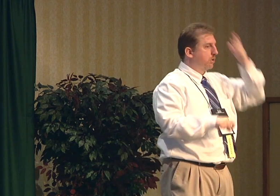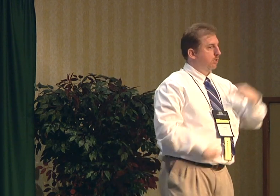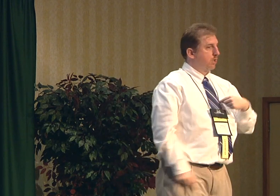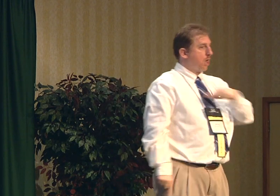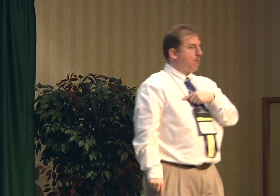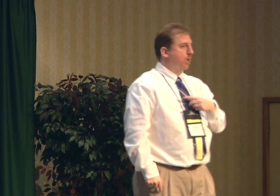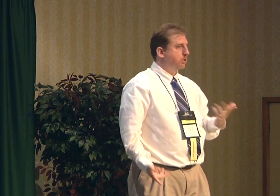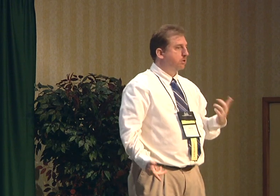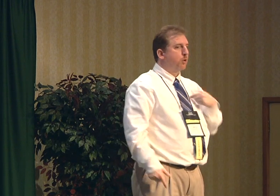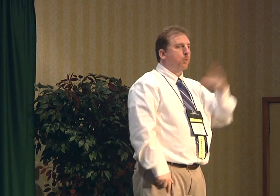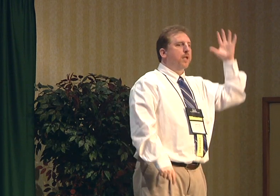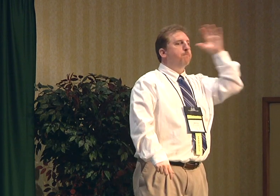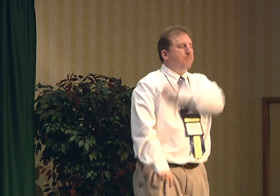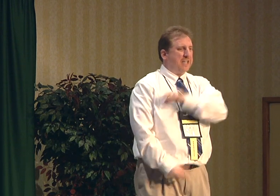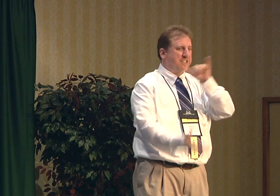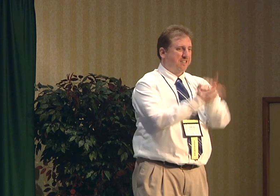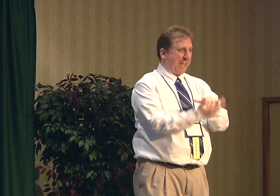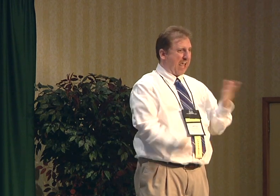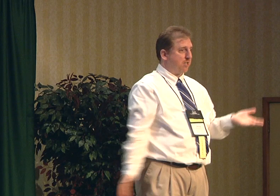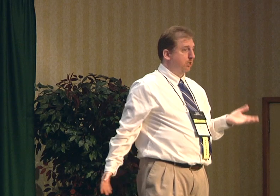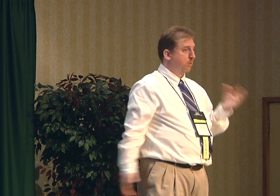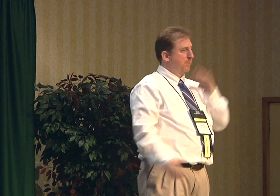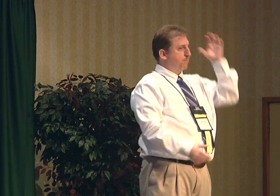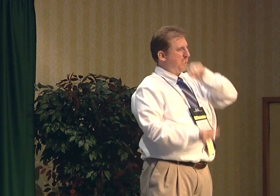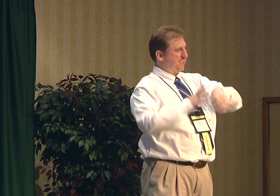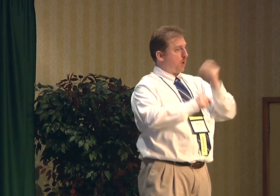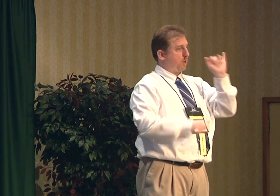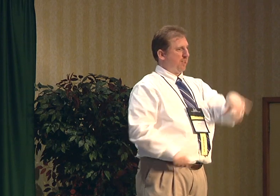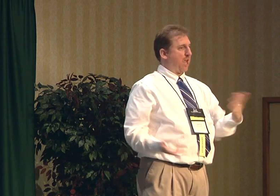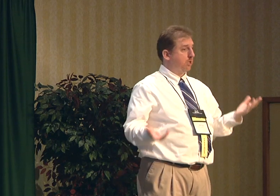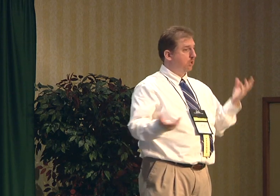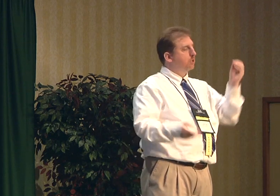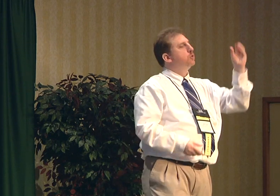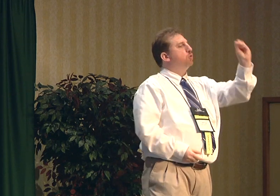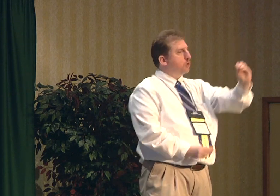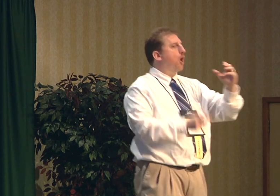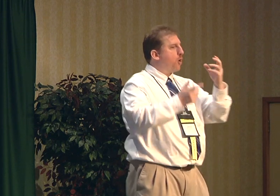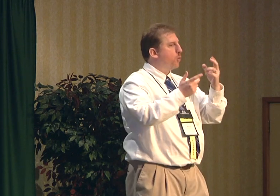information. And that could be something that they learn, something that sparks interest in them. But deaf people miss out on that.